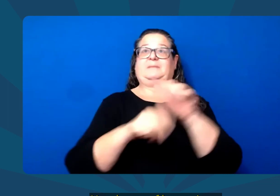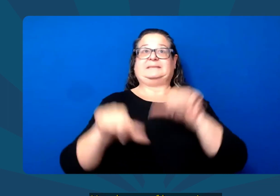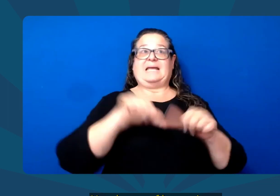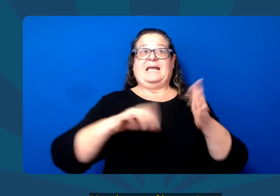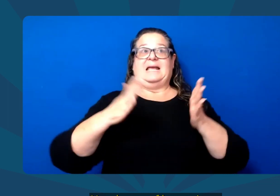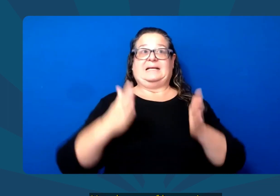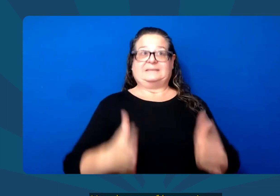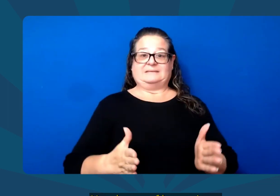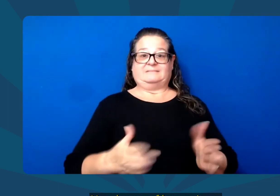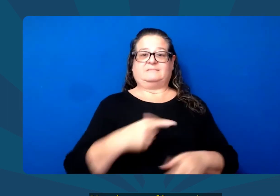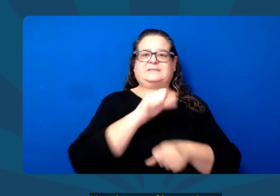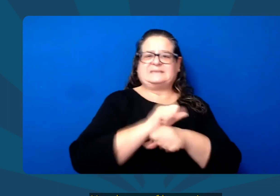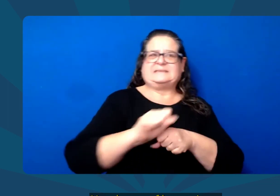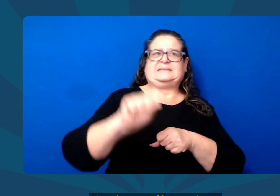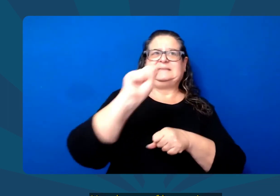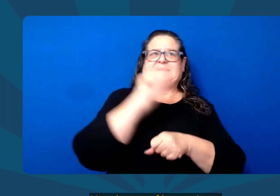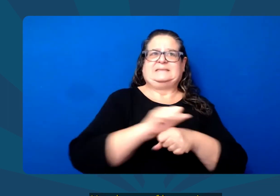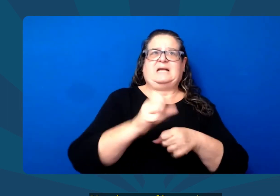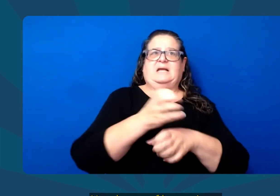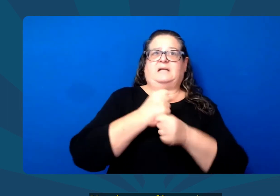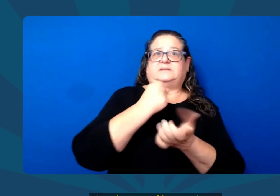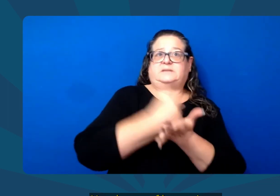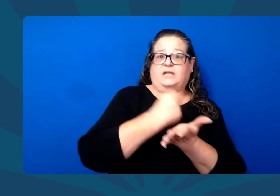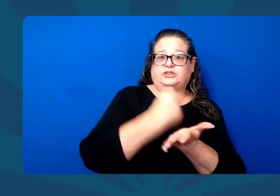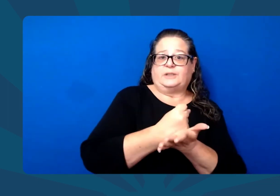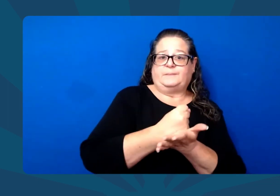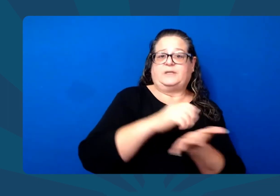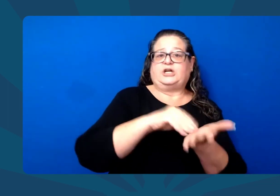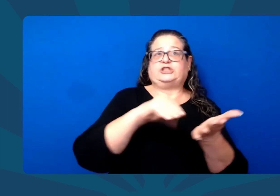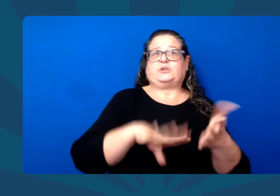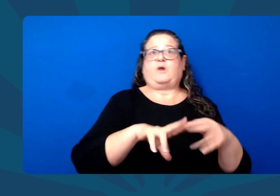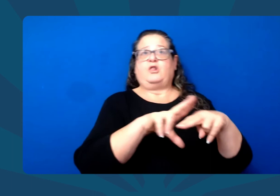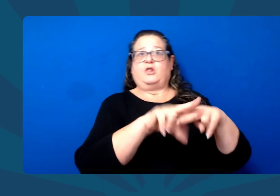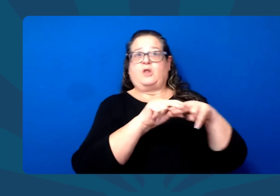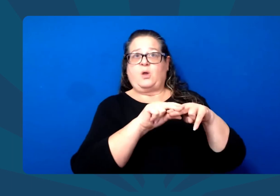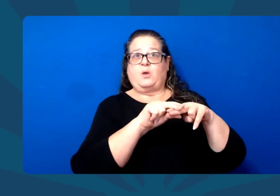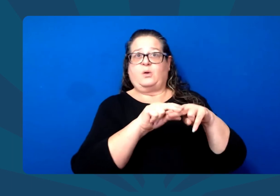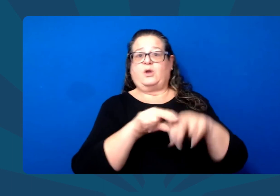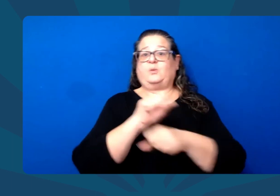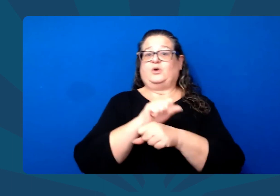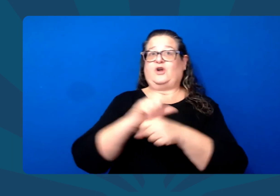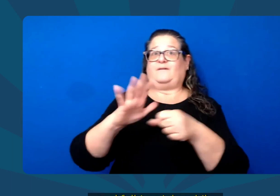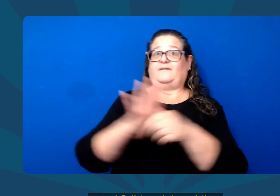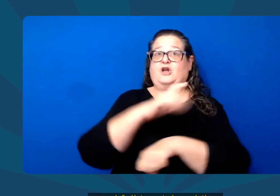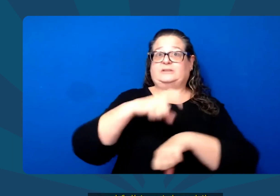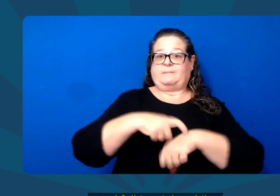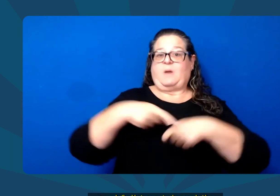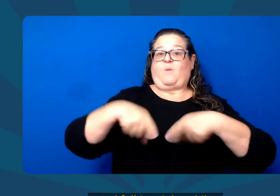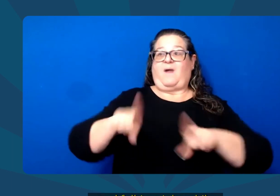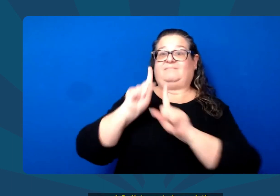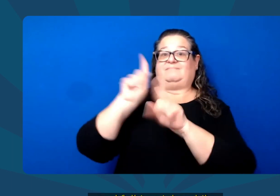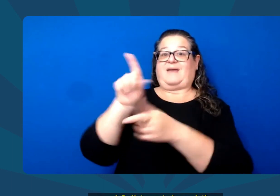Her dream of becoming a scientist was hard-won through scholarships, student loans, and